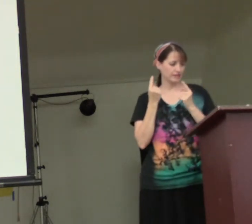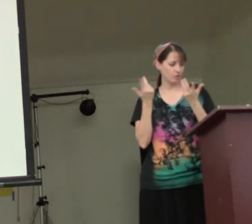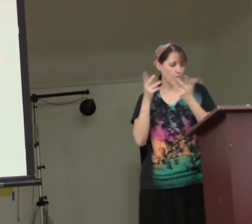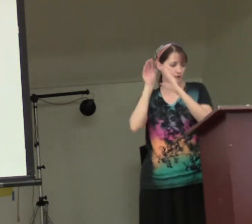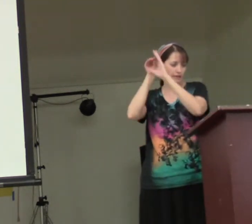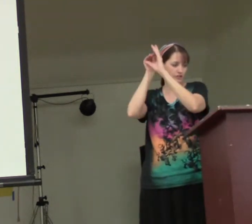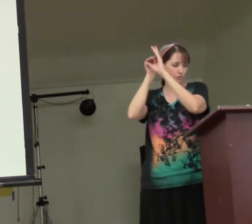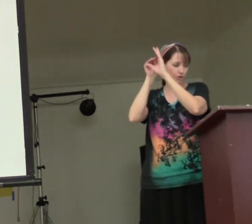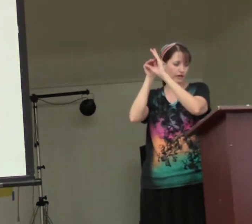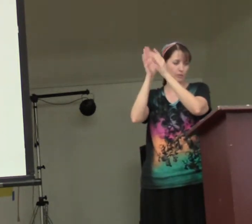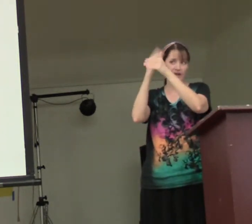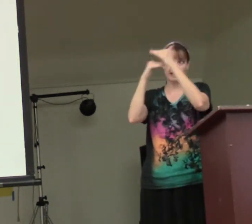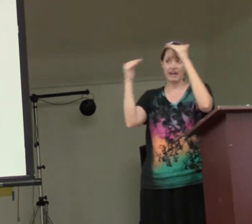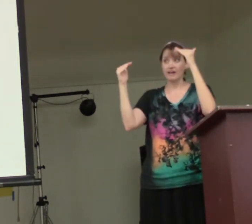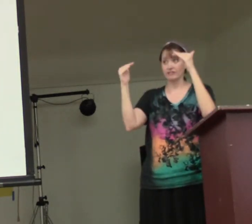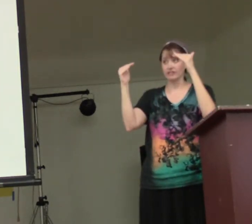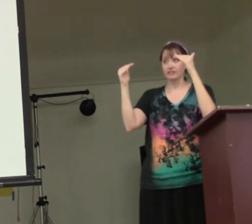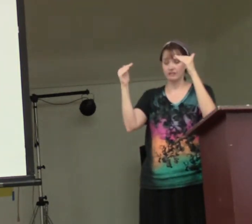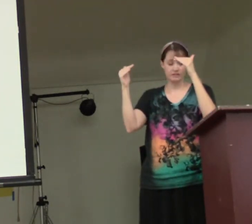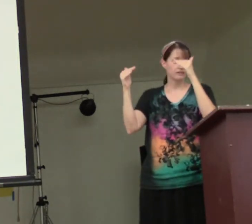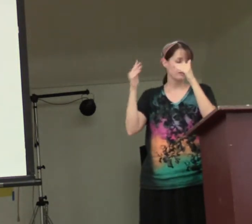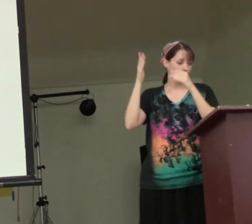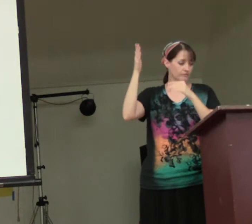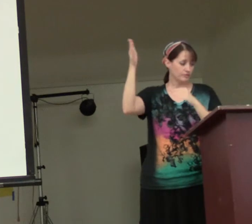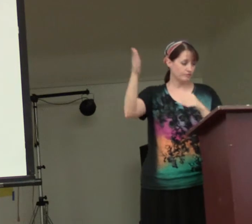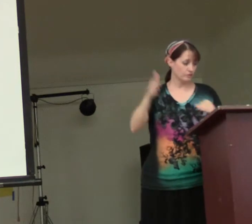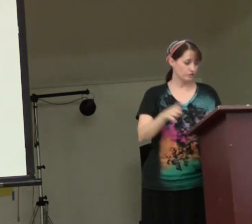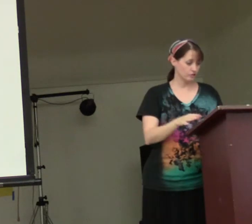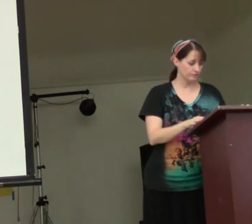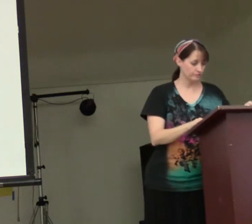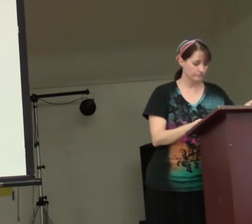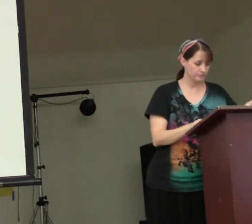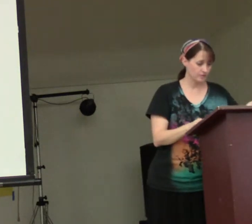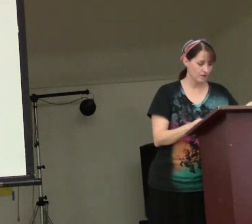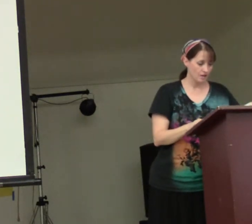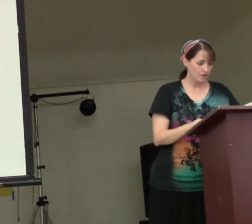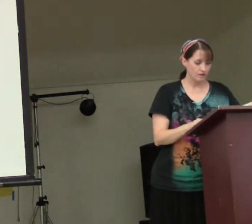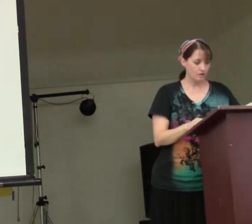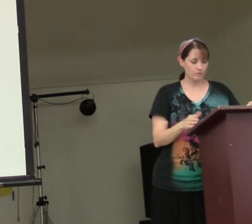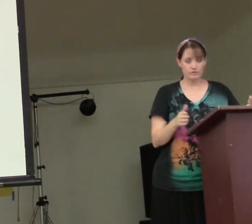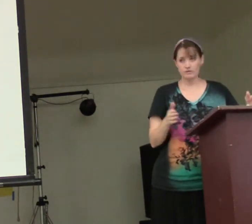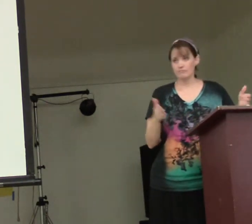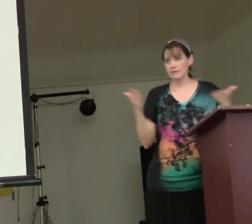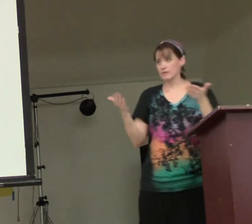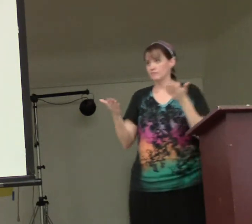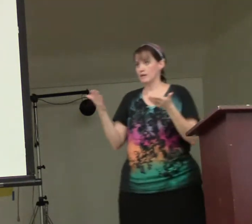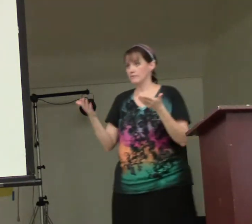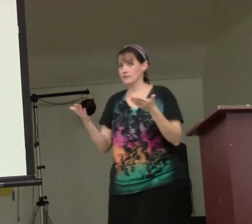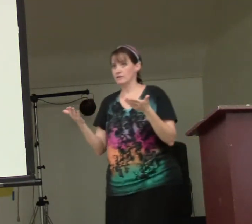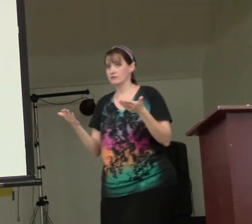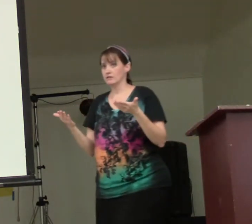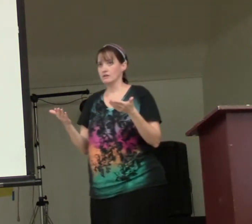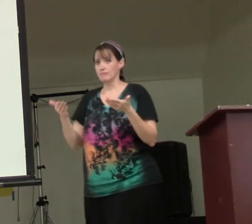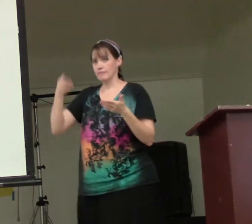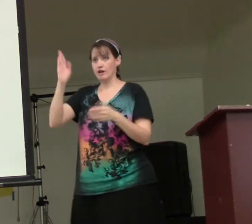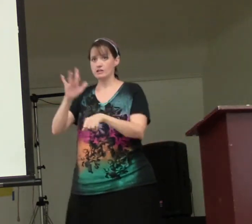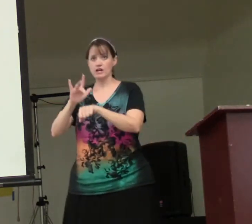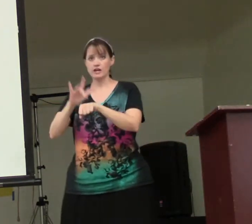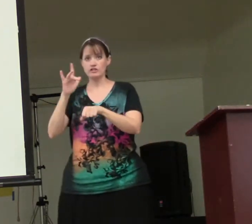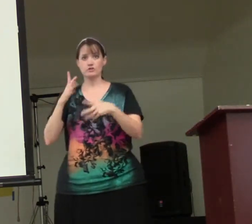though. What am I storing away in heaven for the future? You know, maybe God touches you